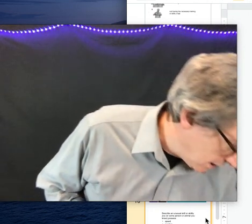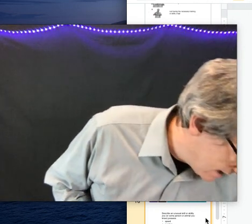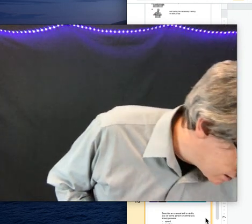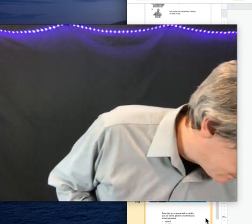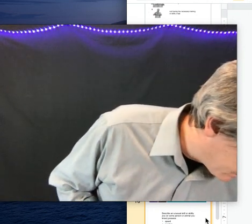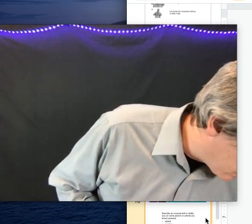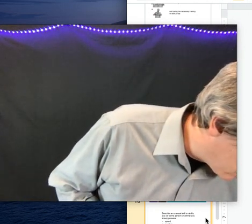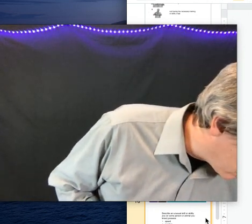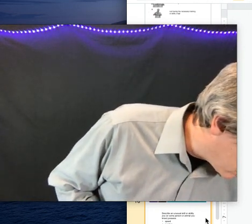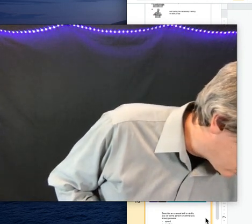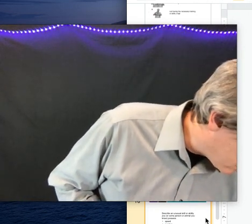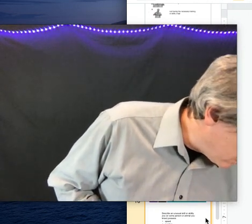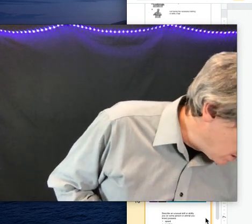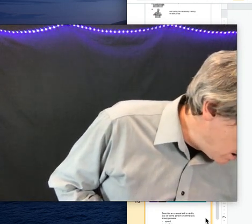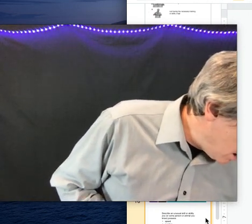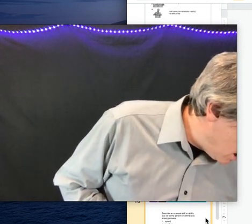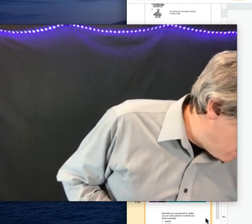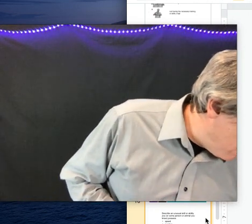before class.